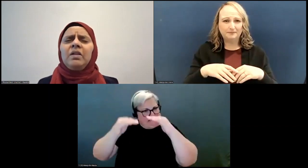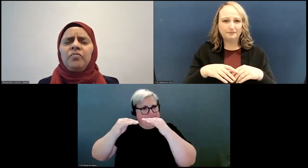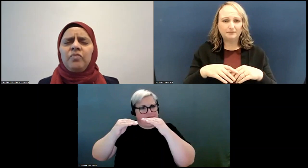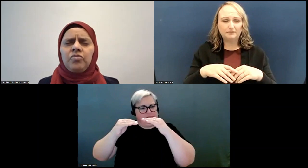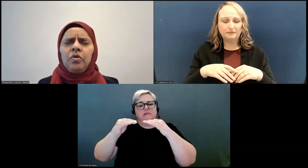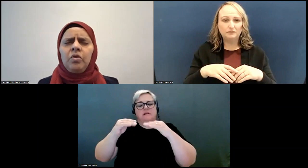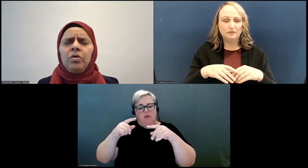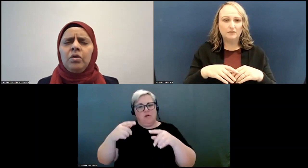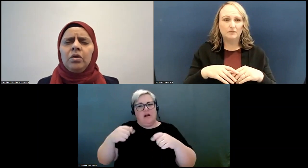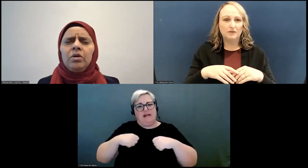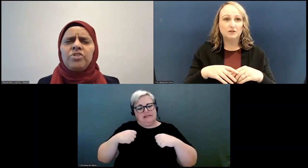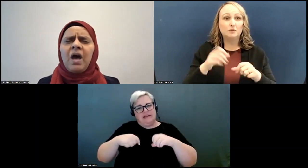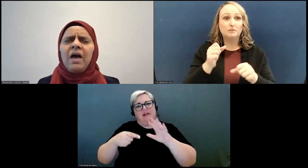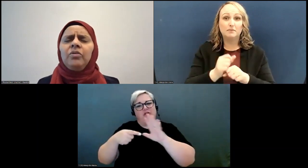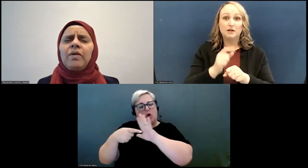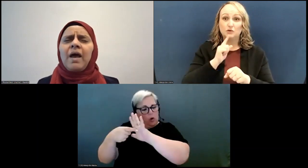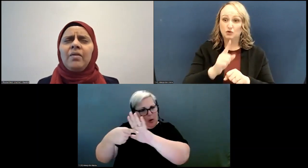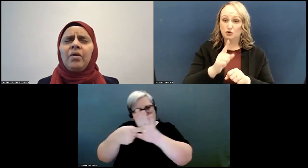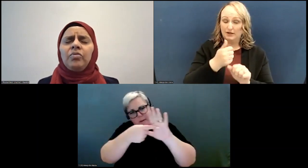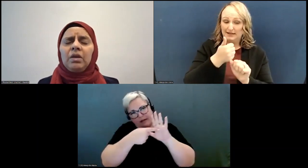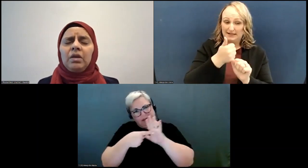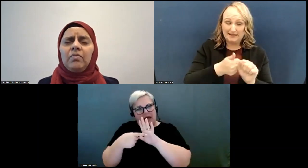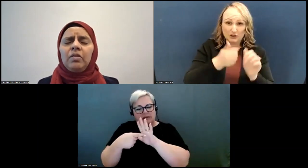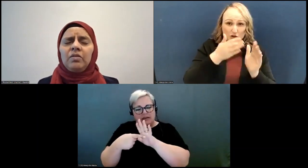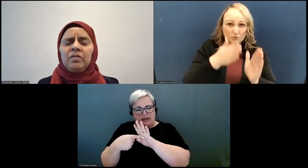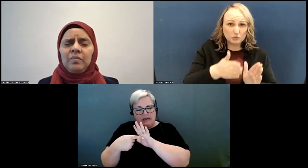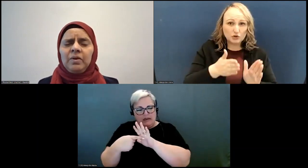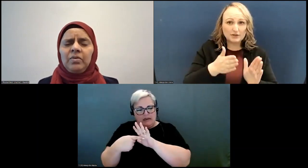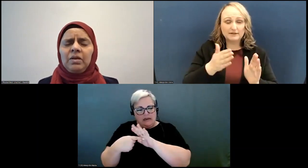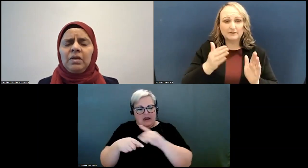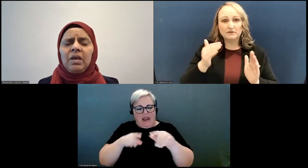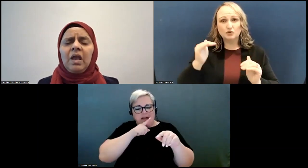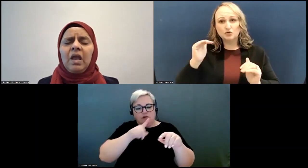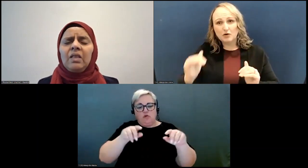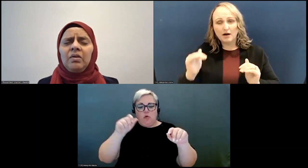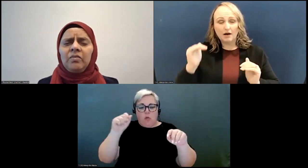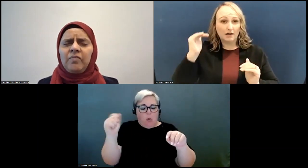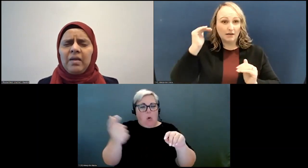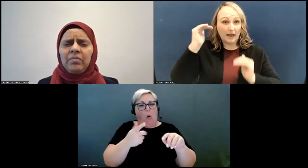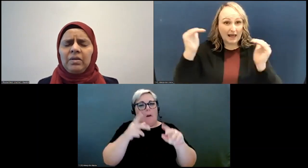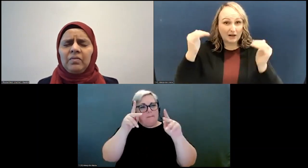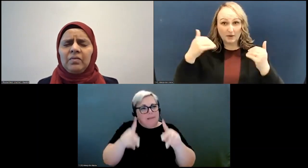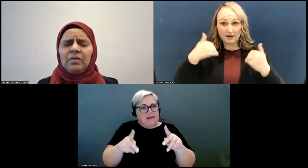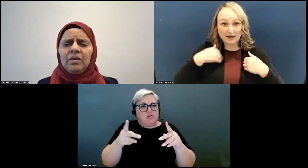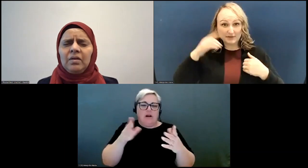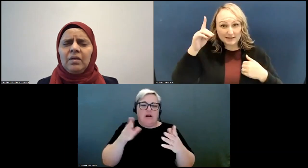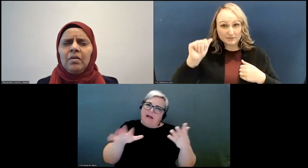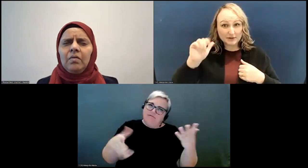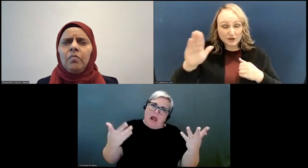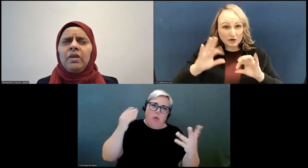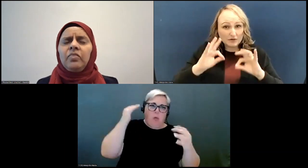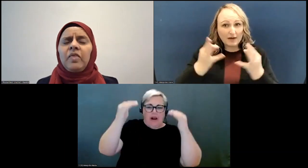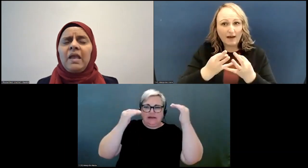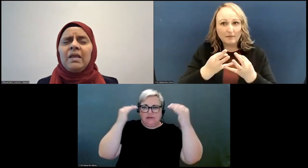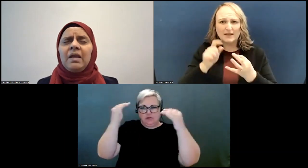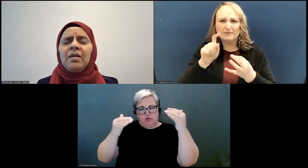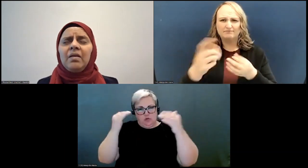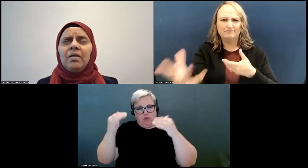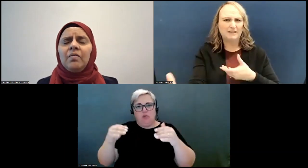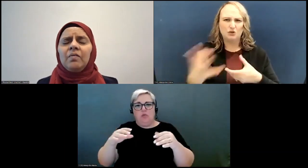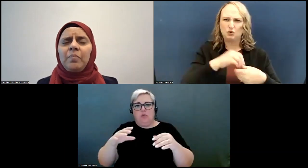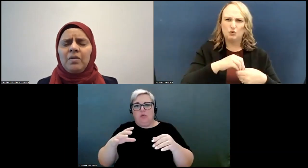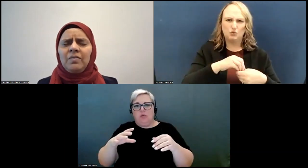every individual, child or adult with disability, and their families. We